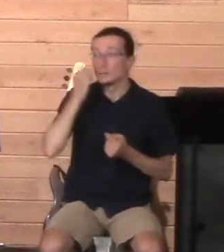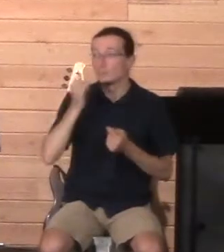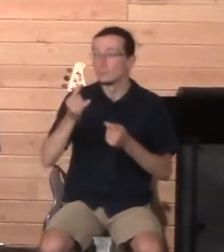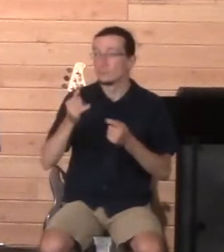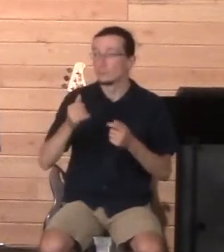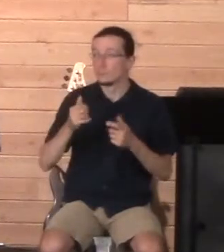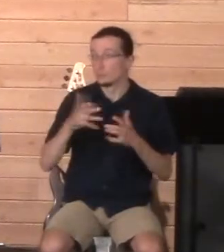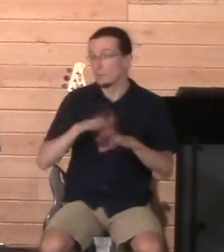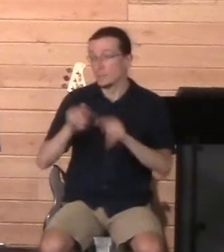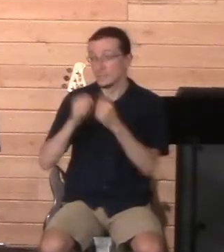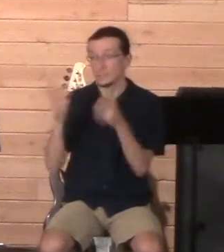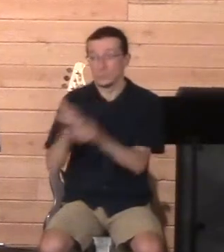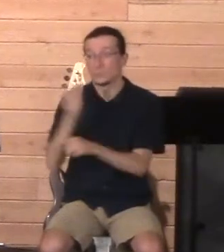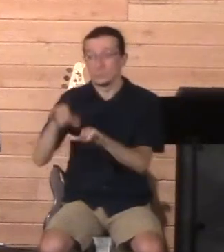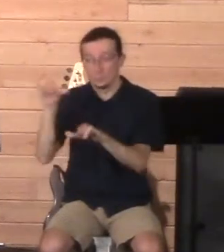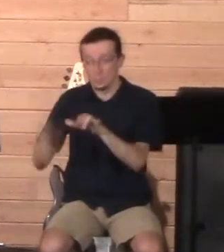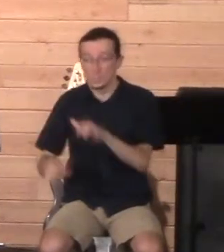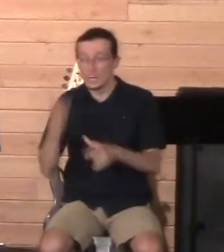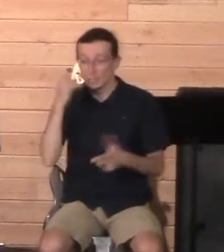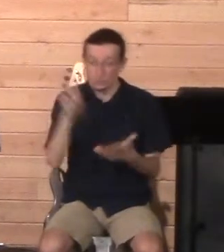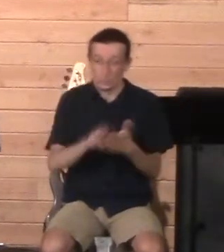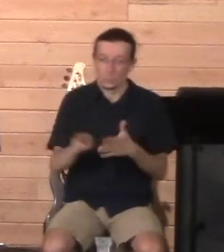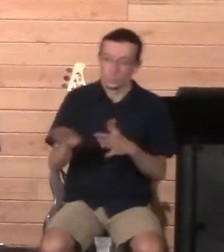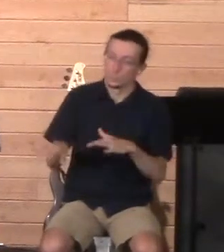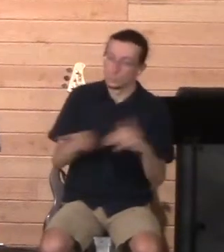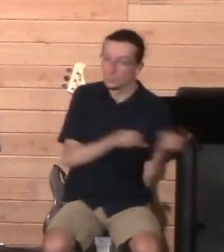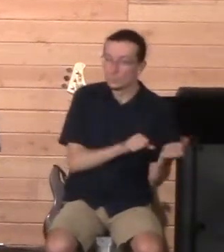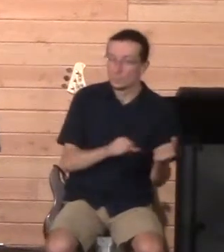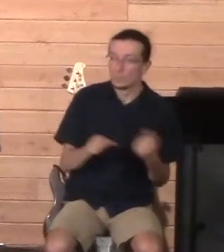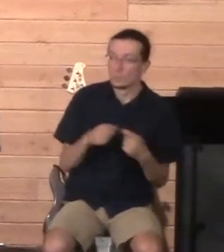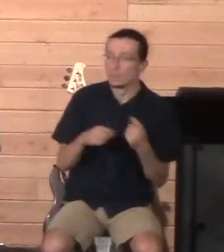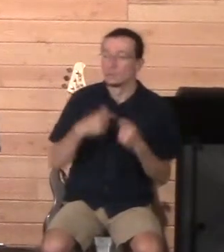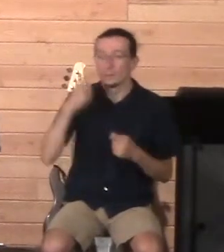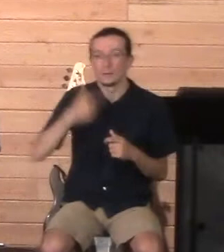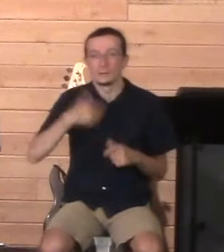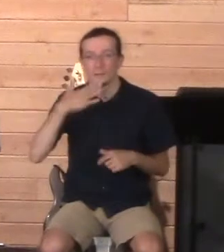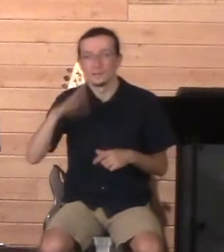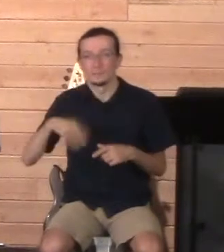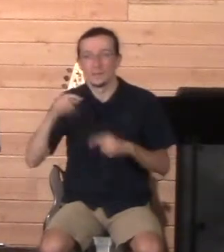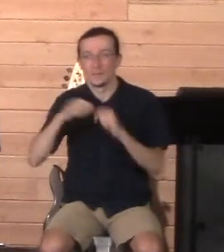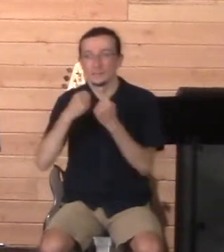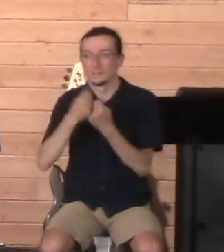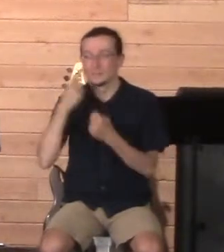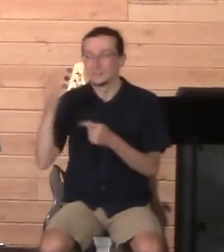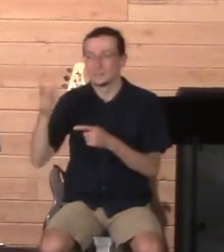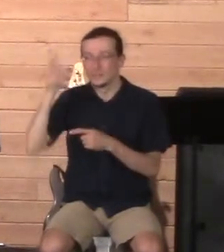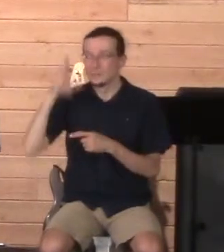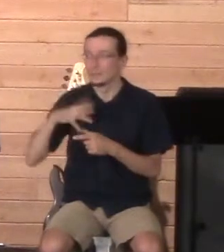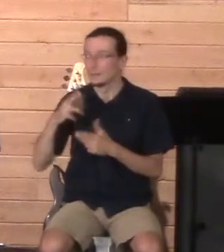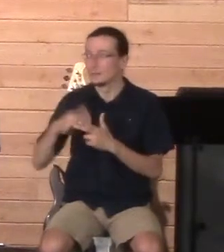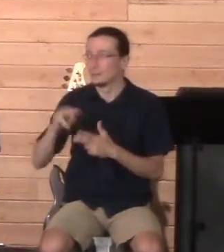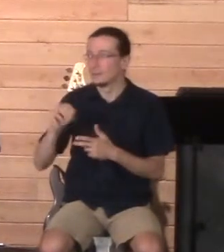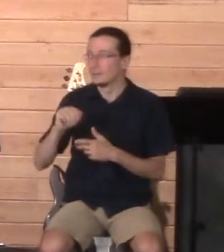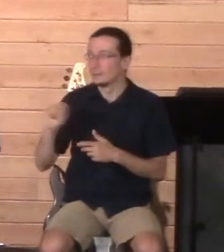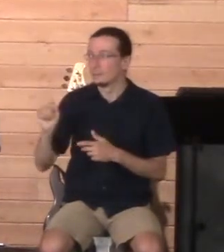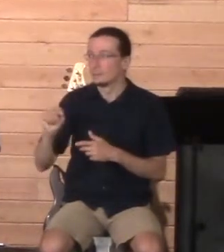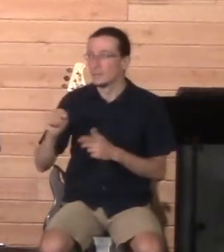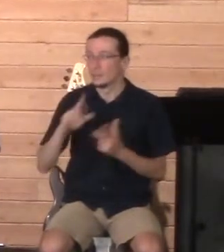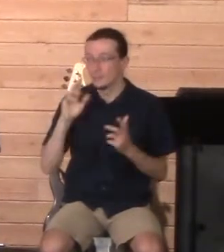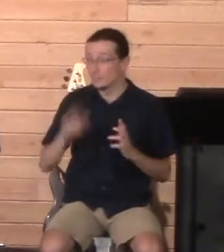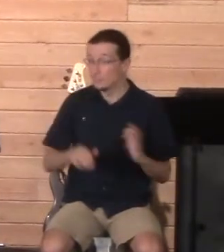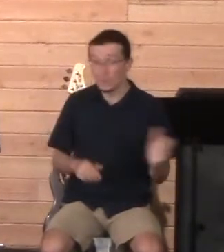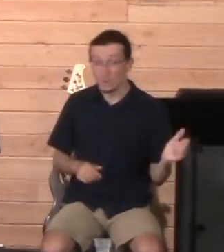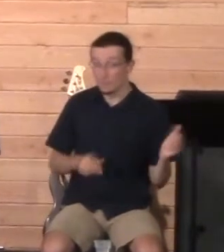win. So I thought I was on a bad team because this guy kept shooting. His name's Matt. They throwing the ball.